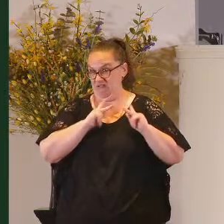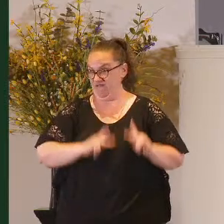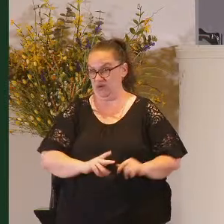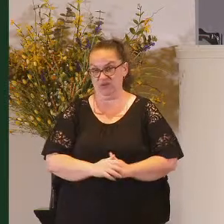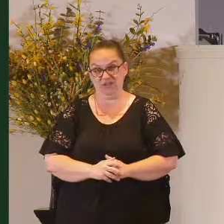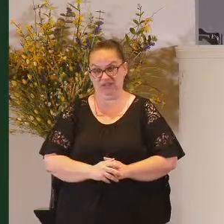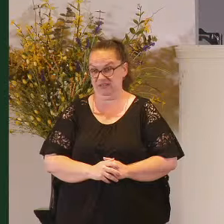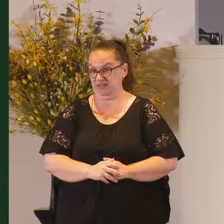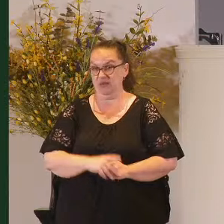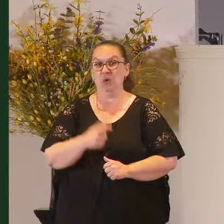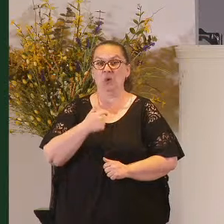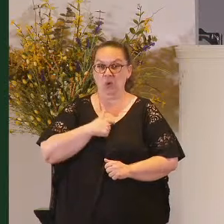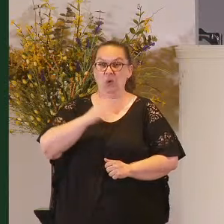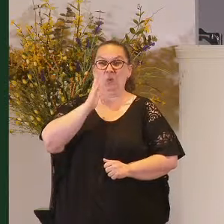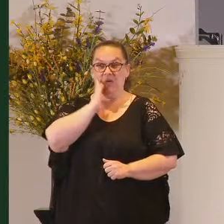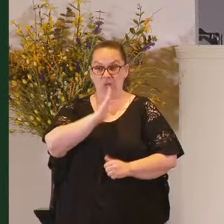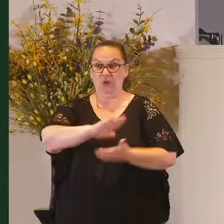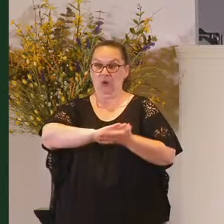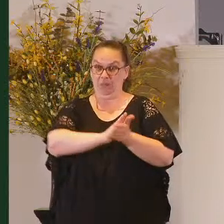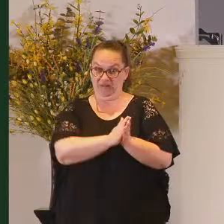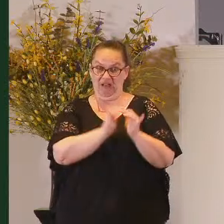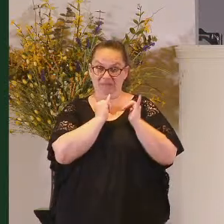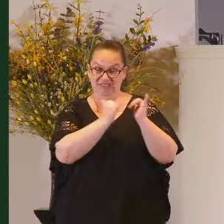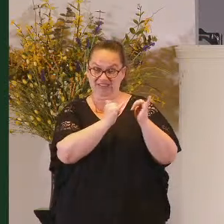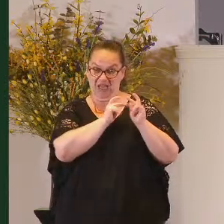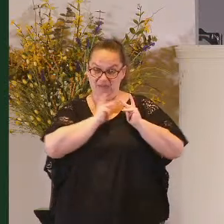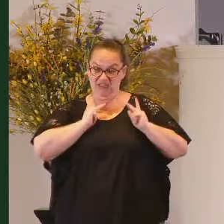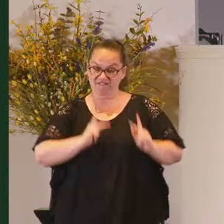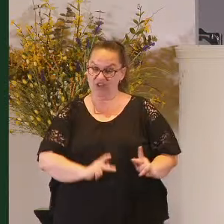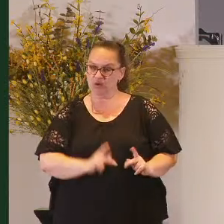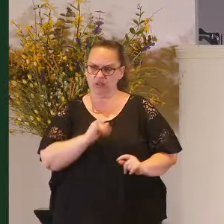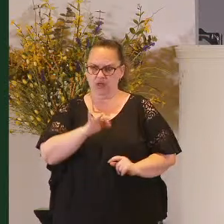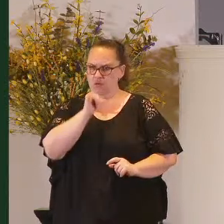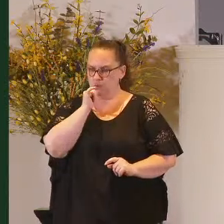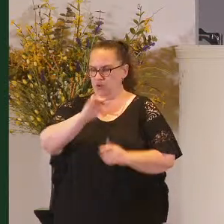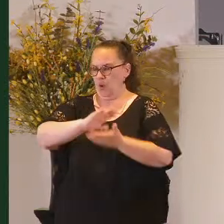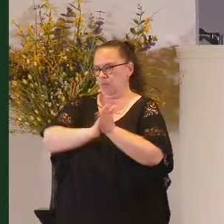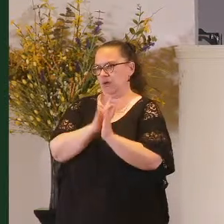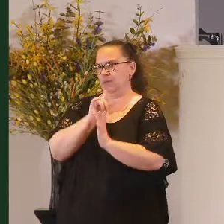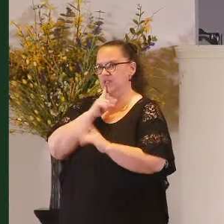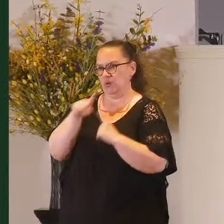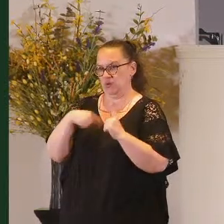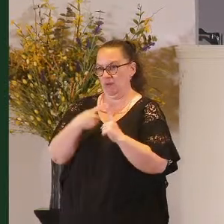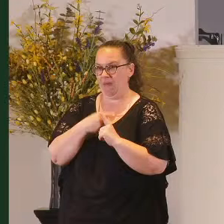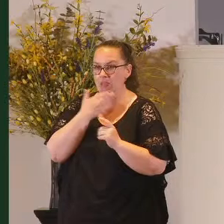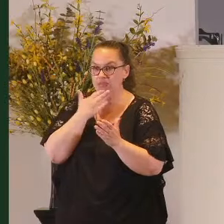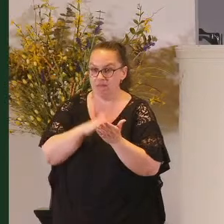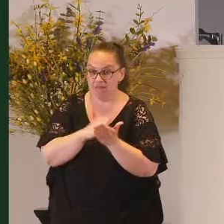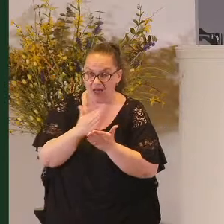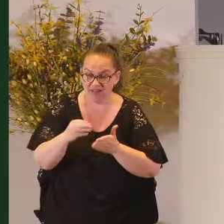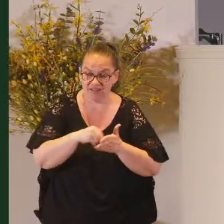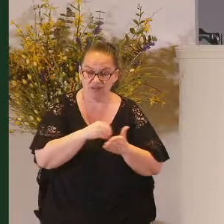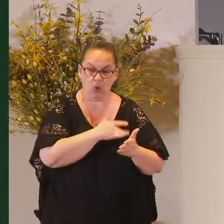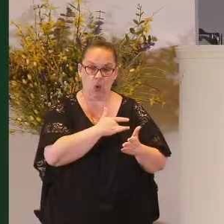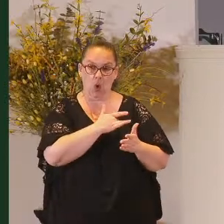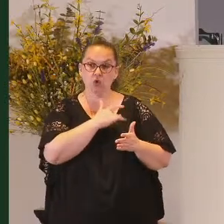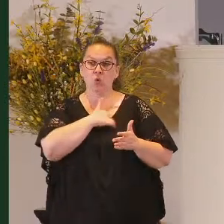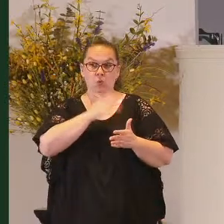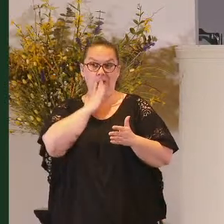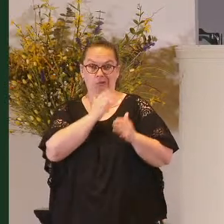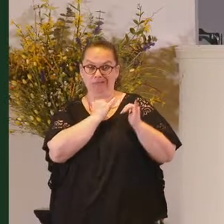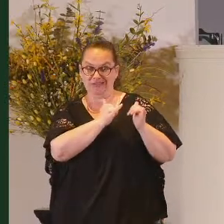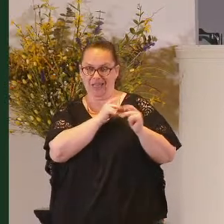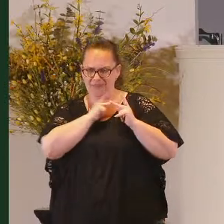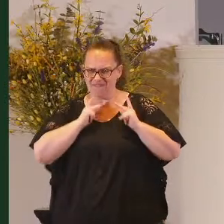We will indeed be the Pharisees if we don't get serious about the evil that resides in our hearts. We will be like